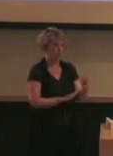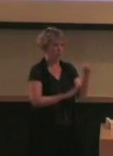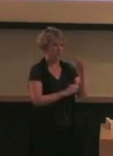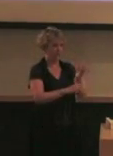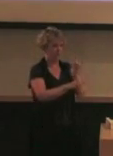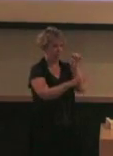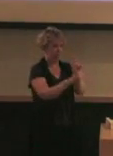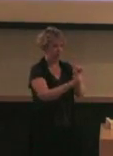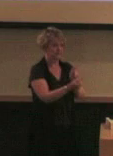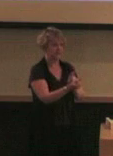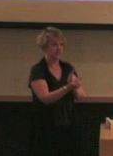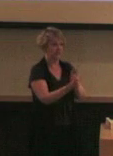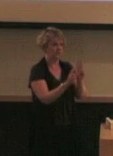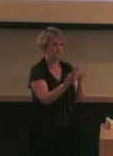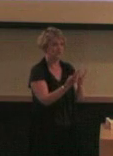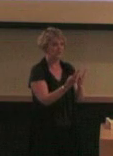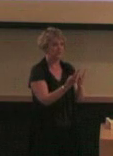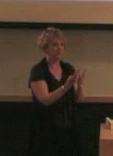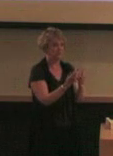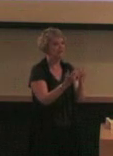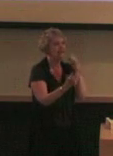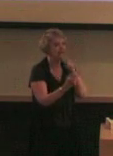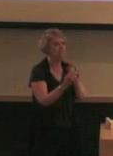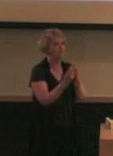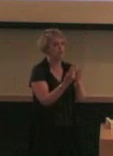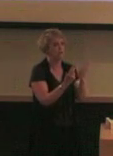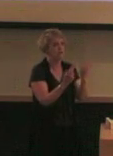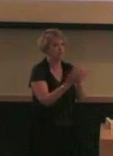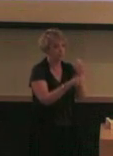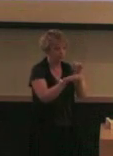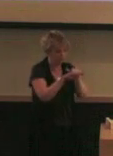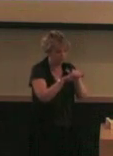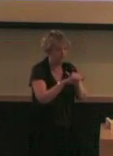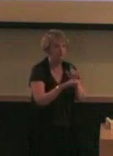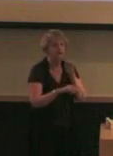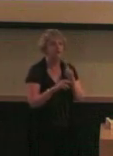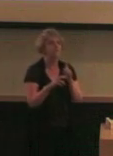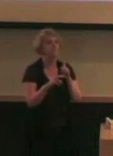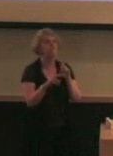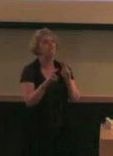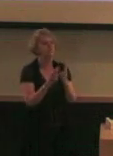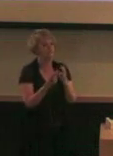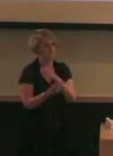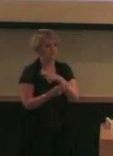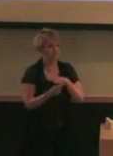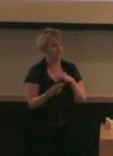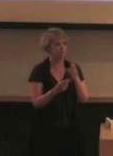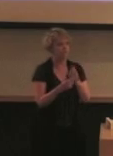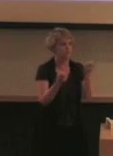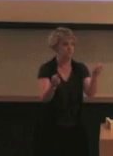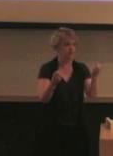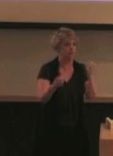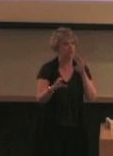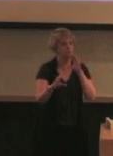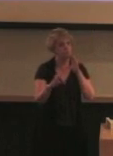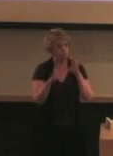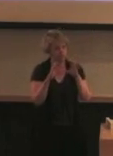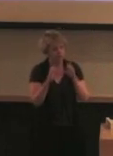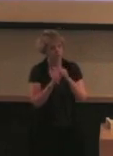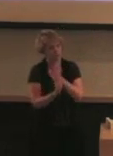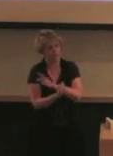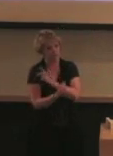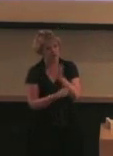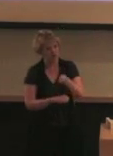locked psychiatric deaf unit in New England. The deaf unit staff use sign language to communicate with patients, and we have a